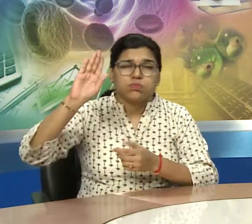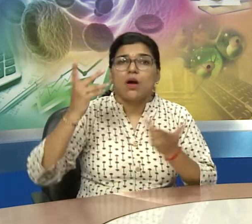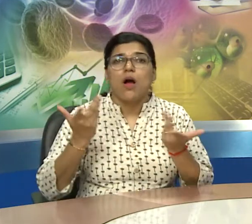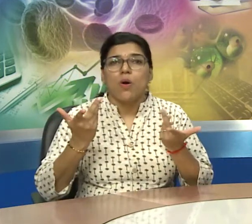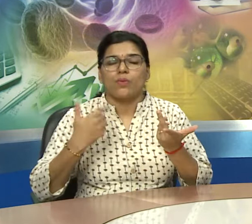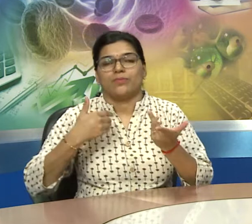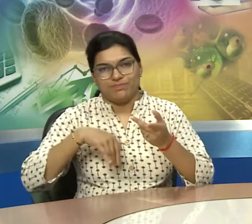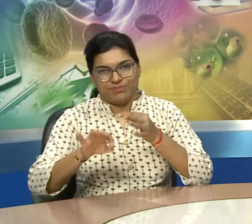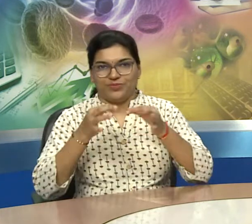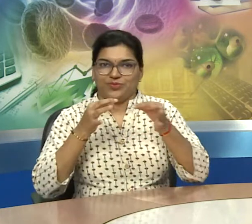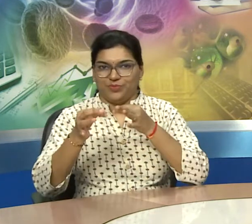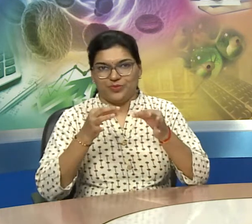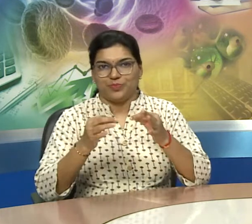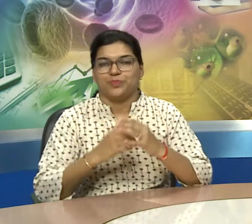of wheel.